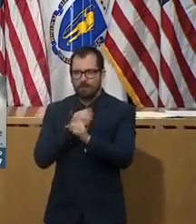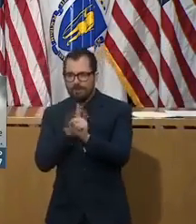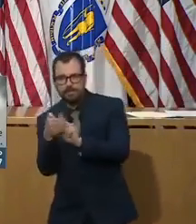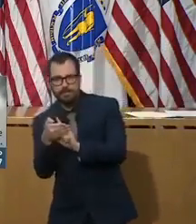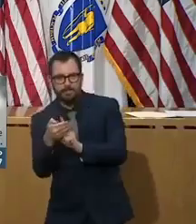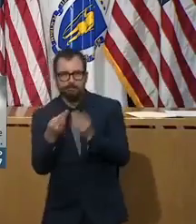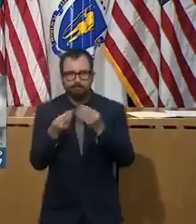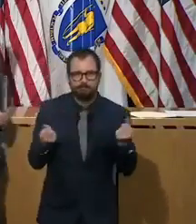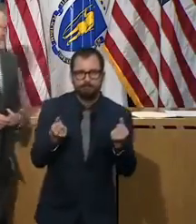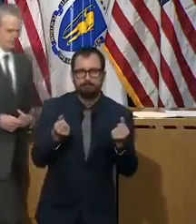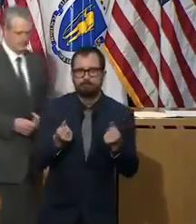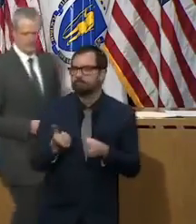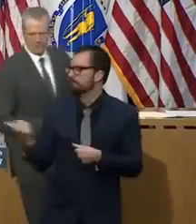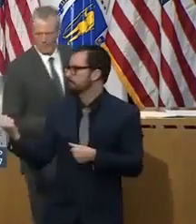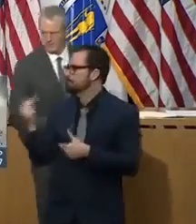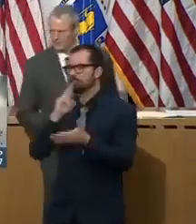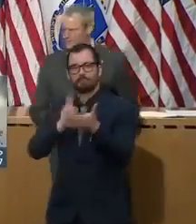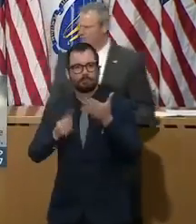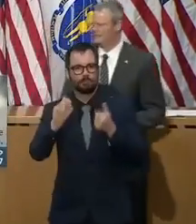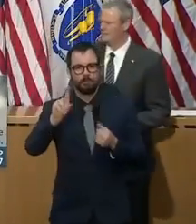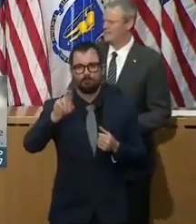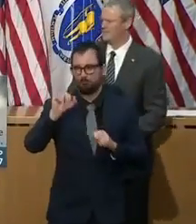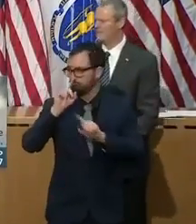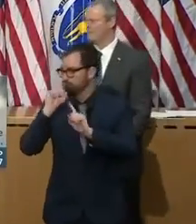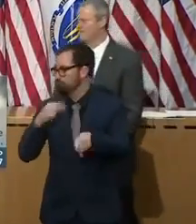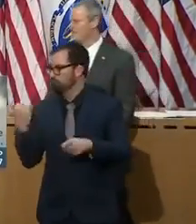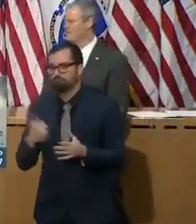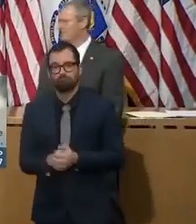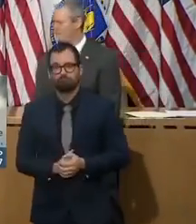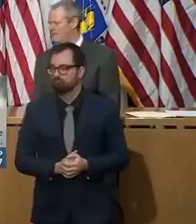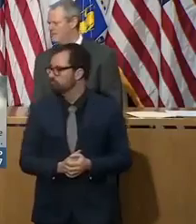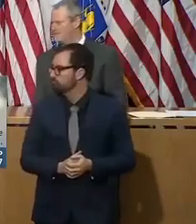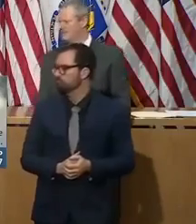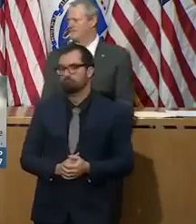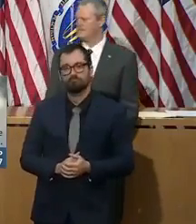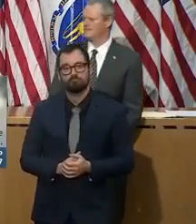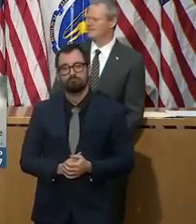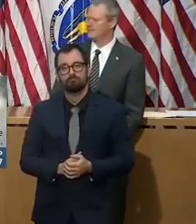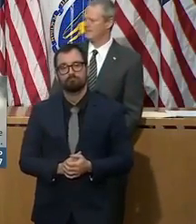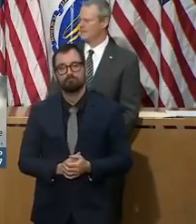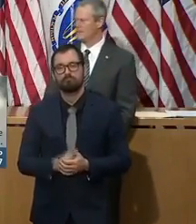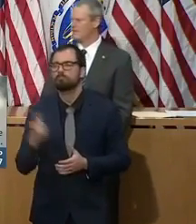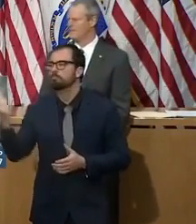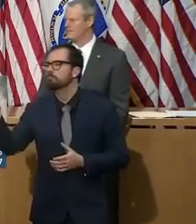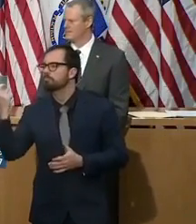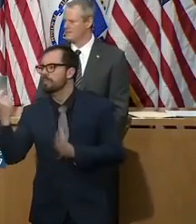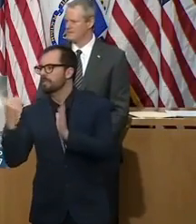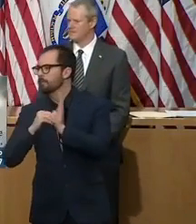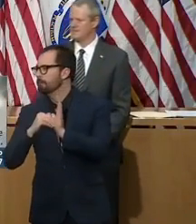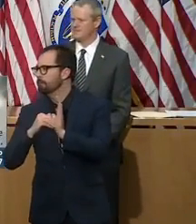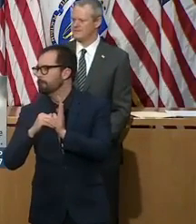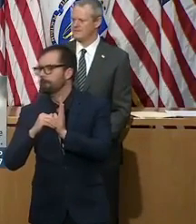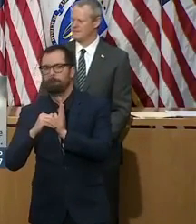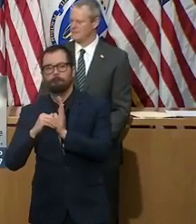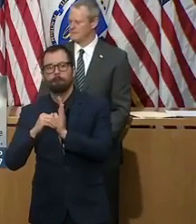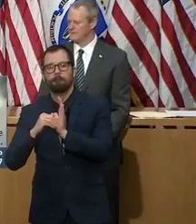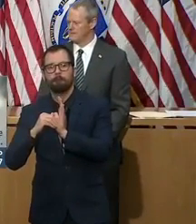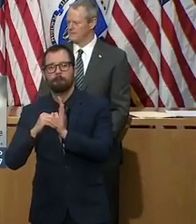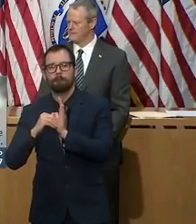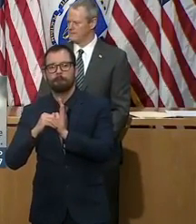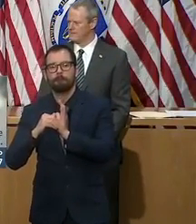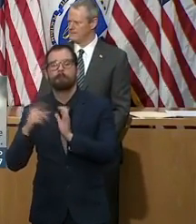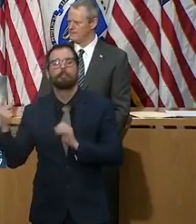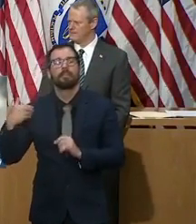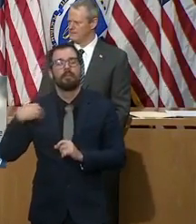Can you just repeat? I'm sorry. Looking for a specific percentage of how many, if you have it, of long-term care nursing